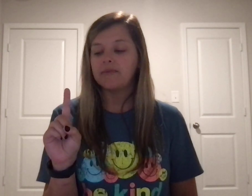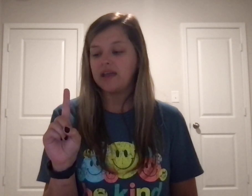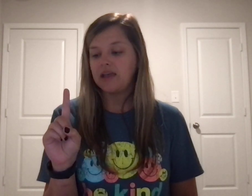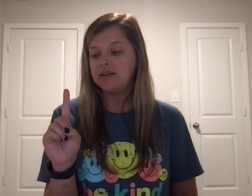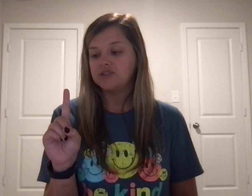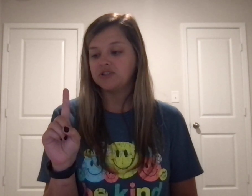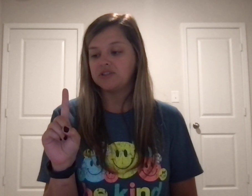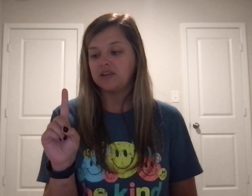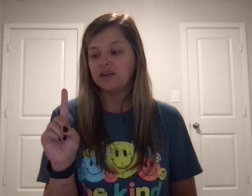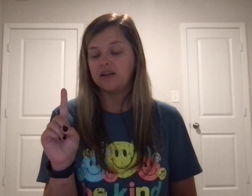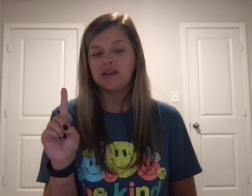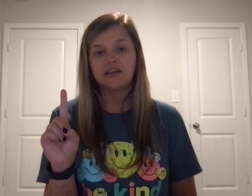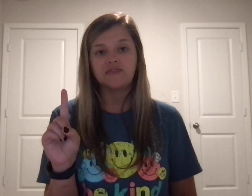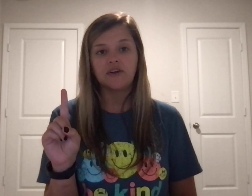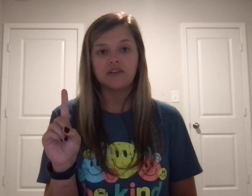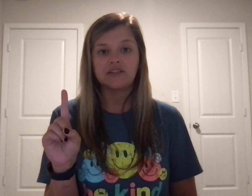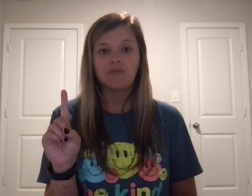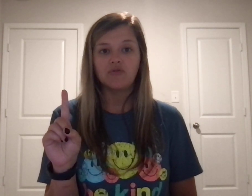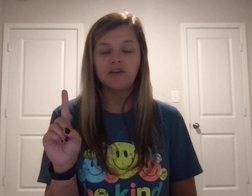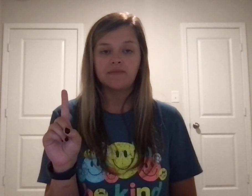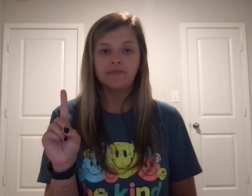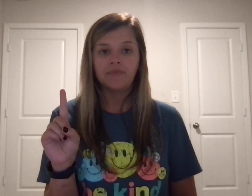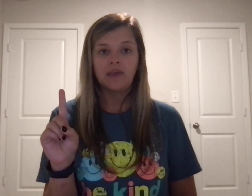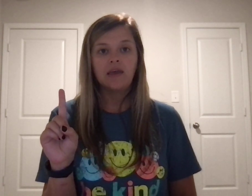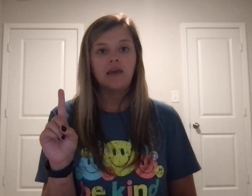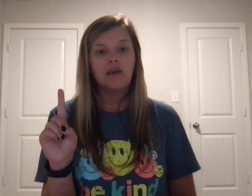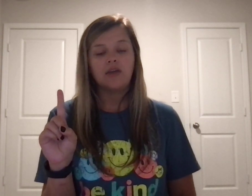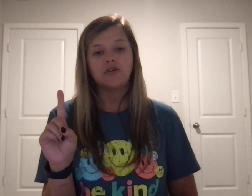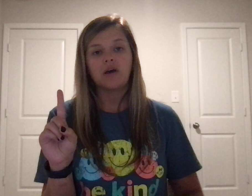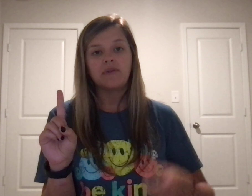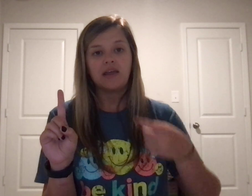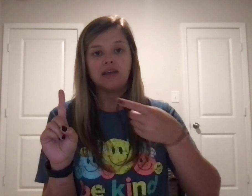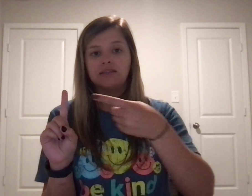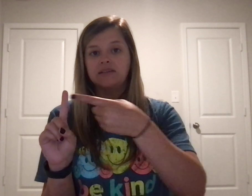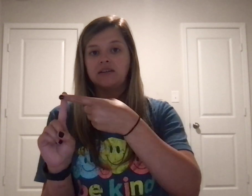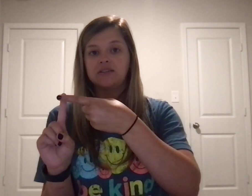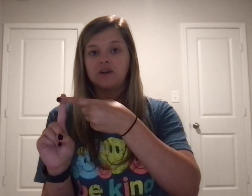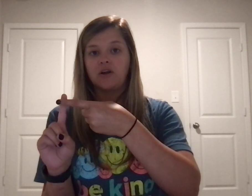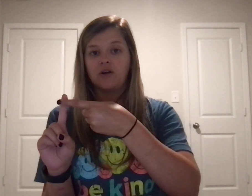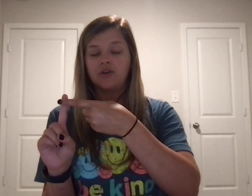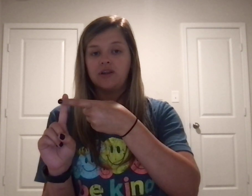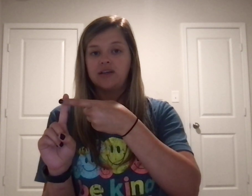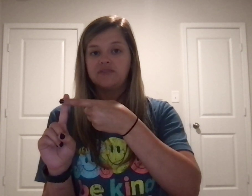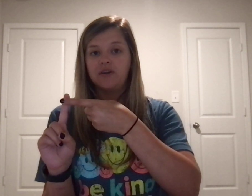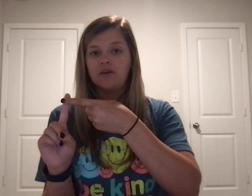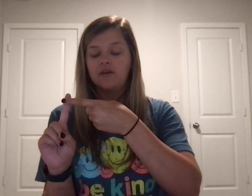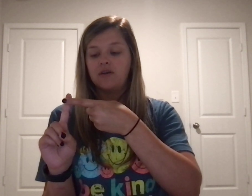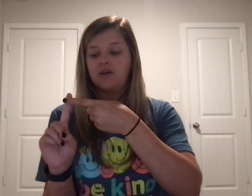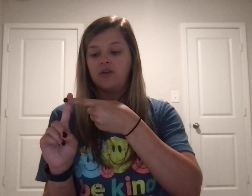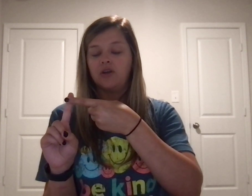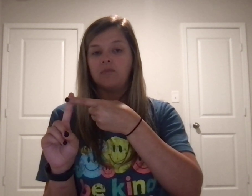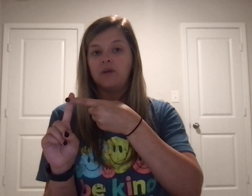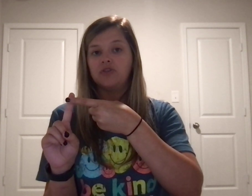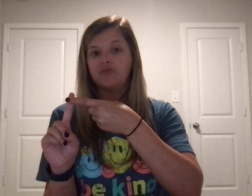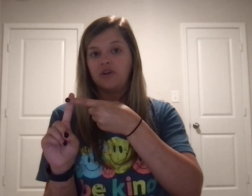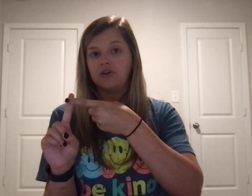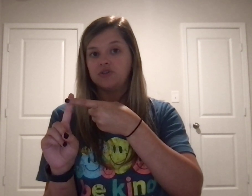hand is just an index finger that's not moving. And your dominant hand's going to start on your index finger, and you're going to bend your finger as you move